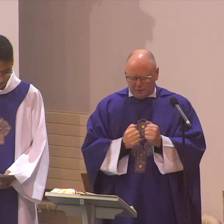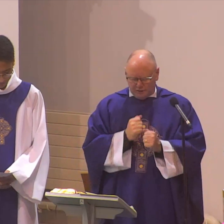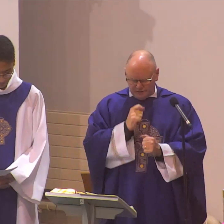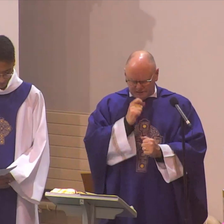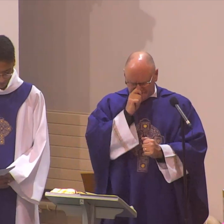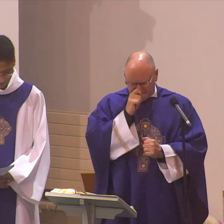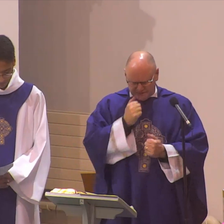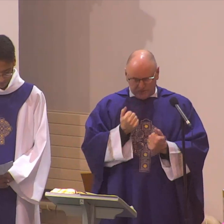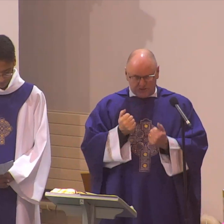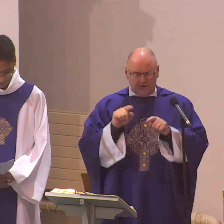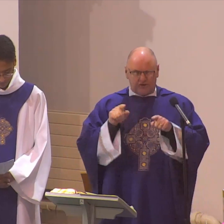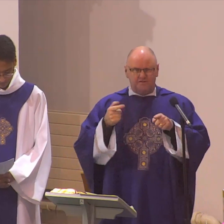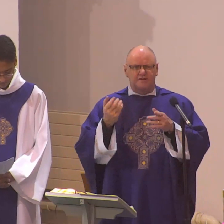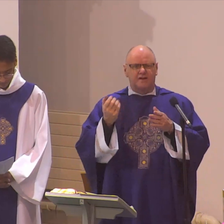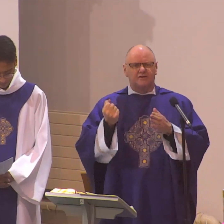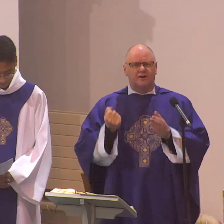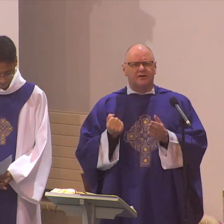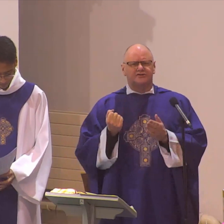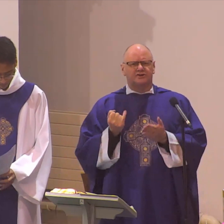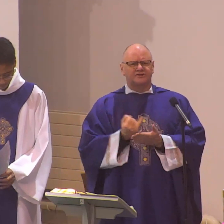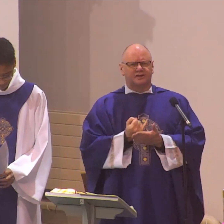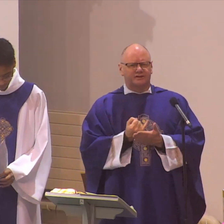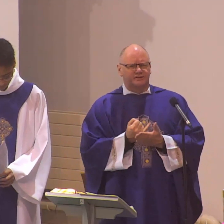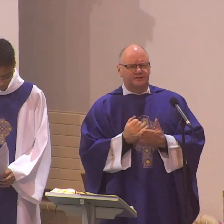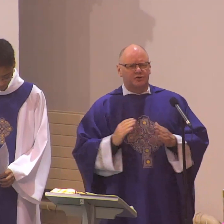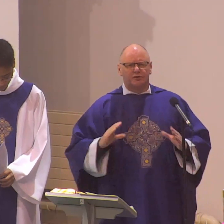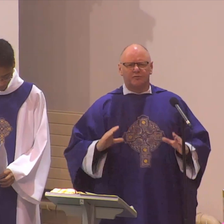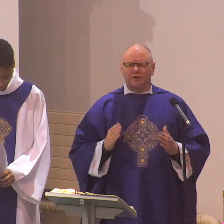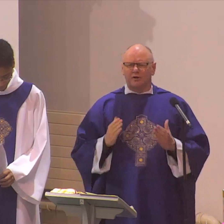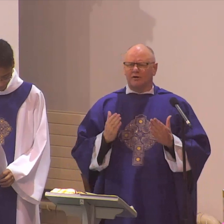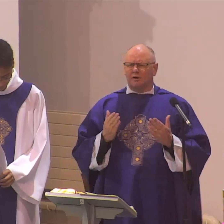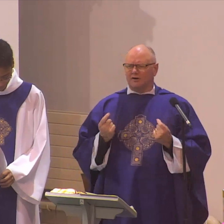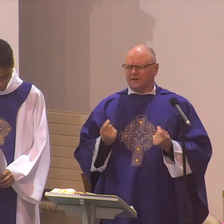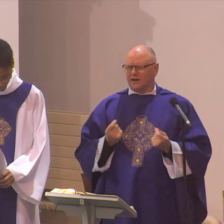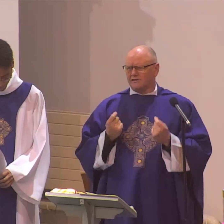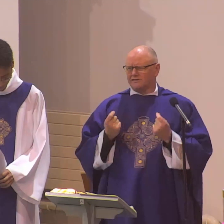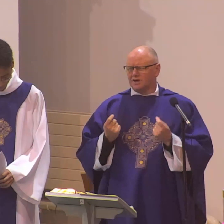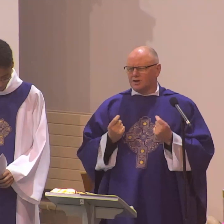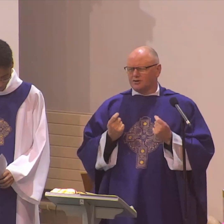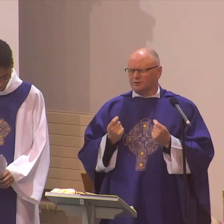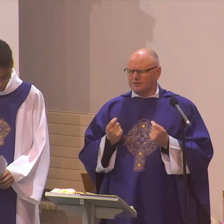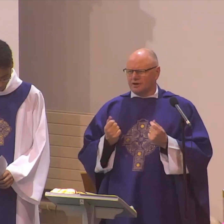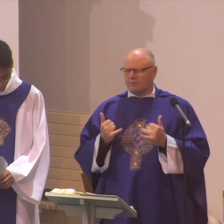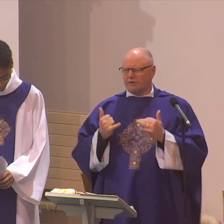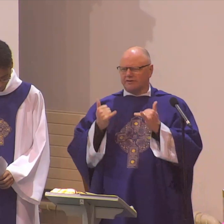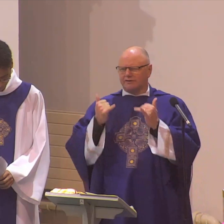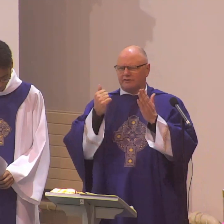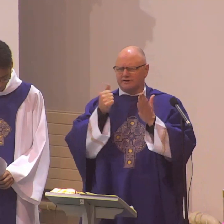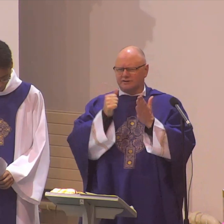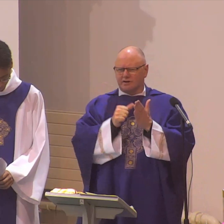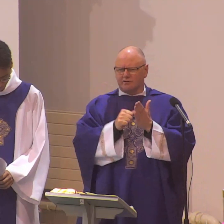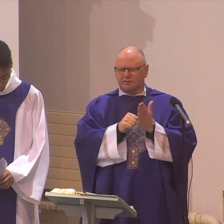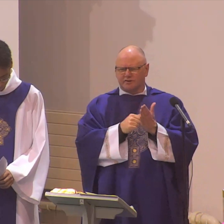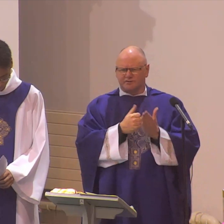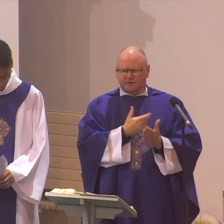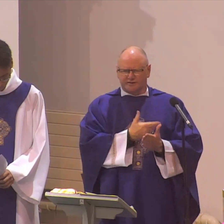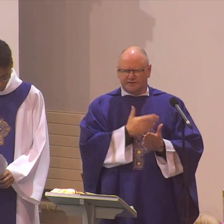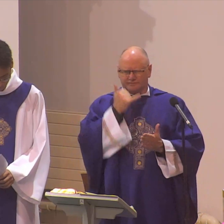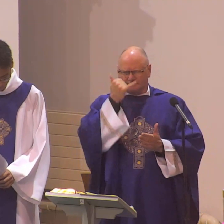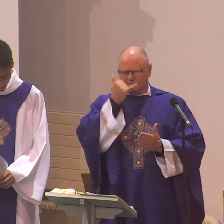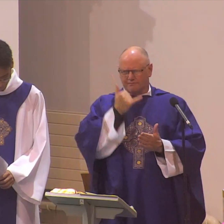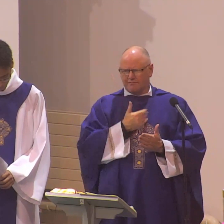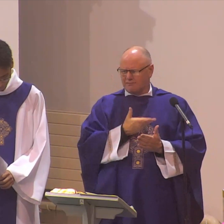My brothers and sisters, let us acknowledge our sins and so prepare ourselves to celebrate the sacred